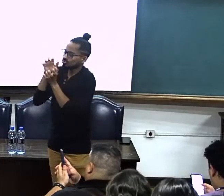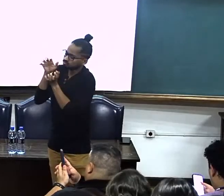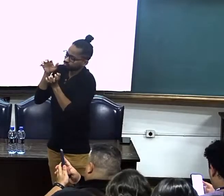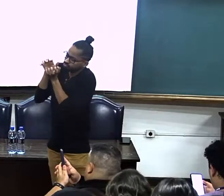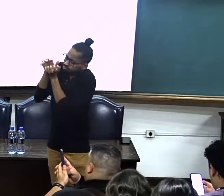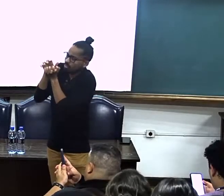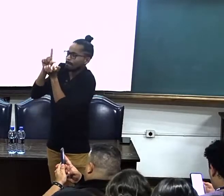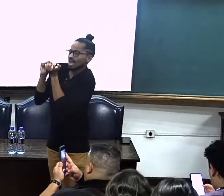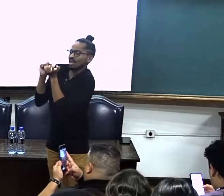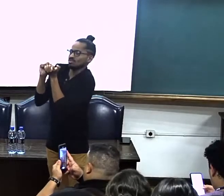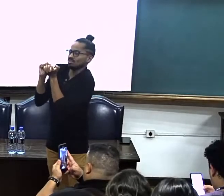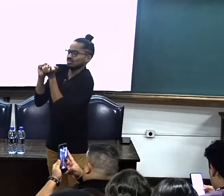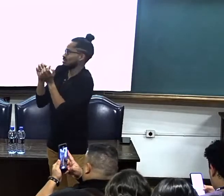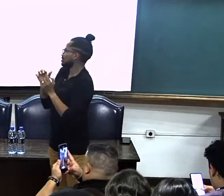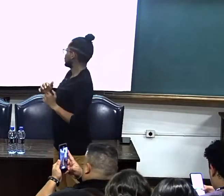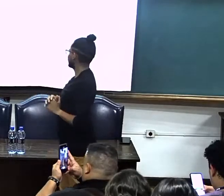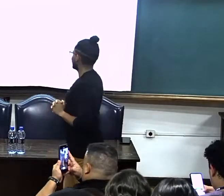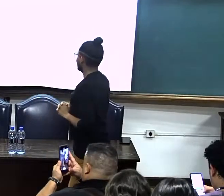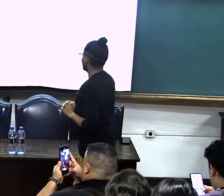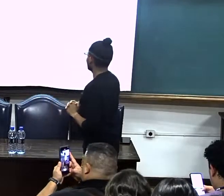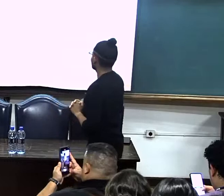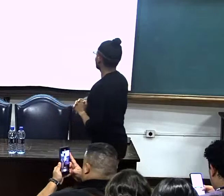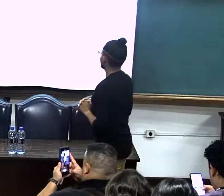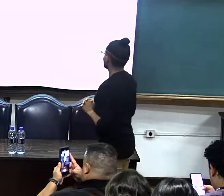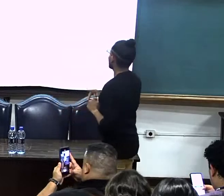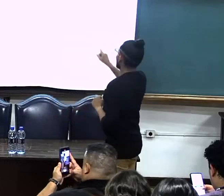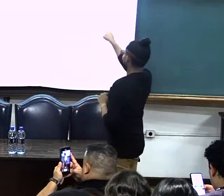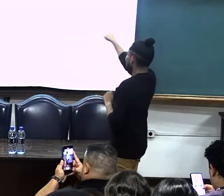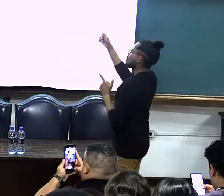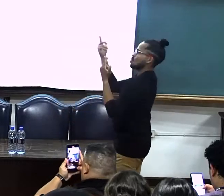A gente tem aí uma cadeia de sílabas, né?